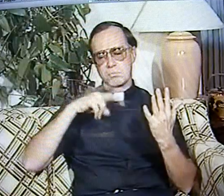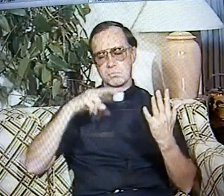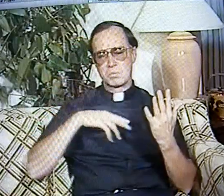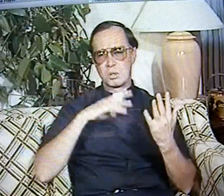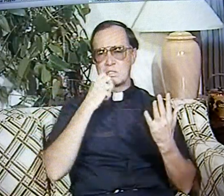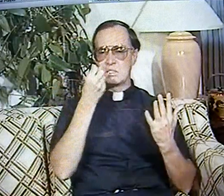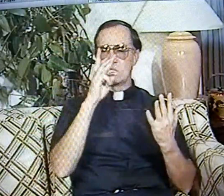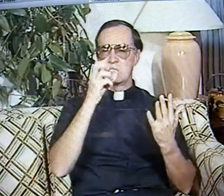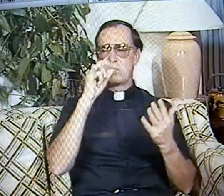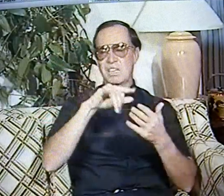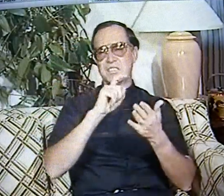life.